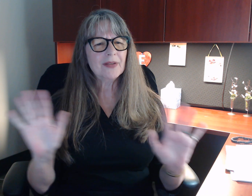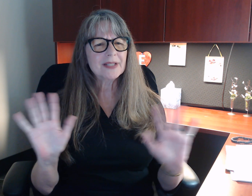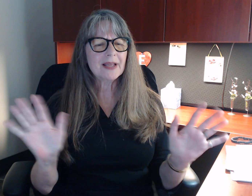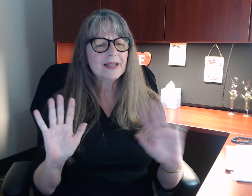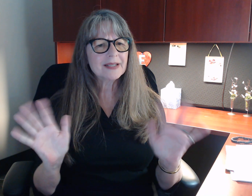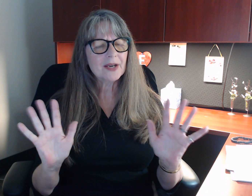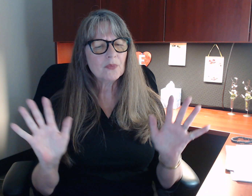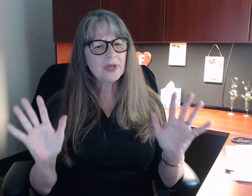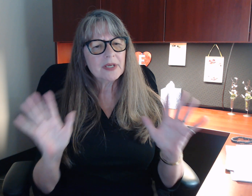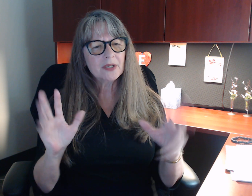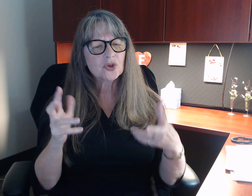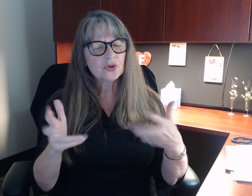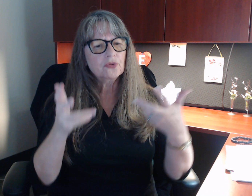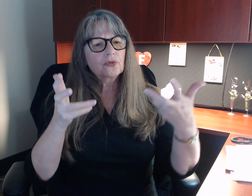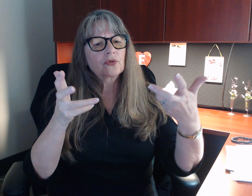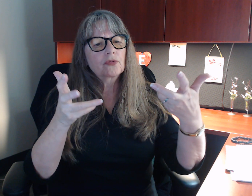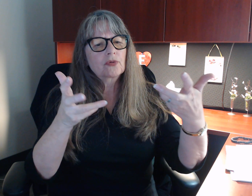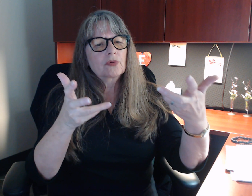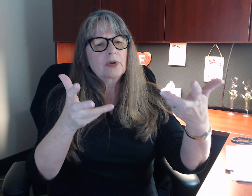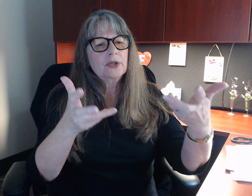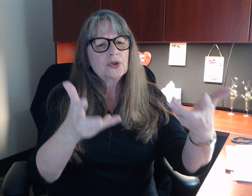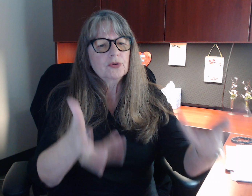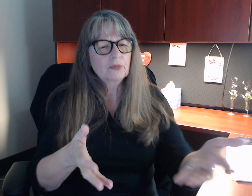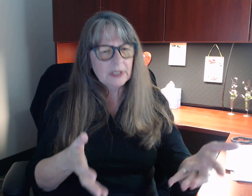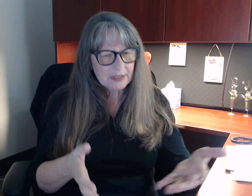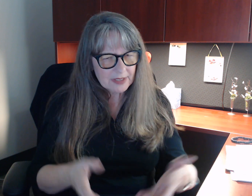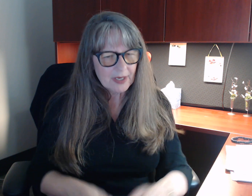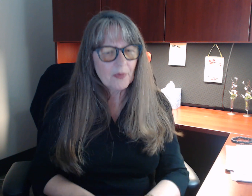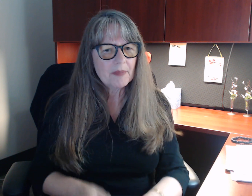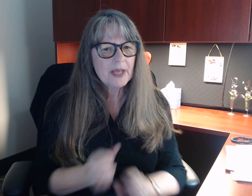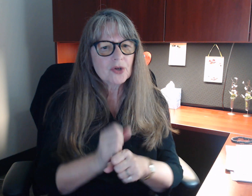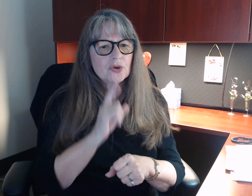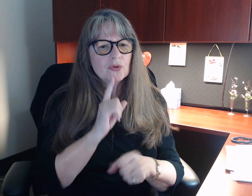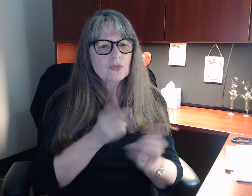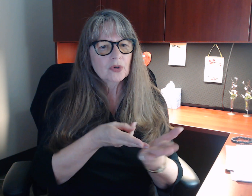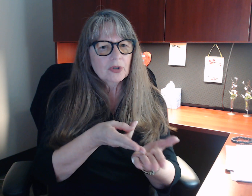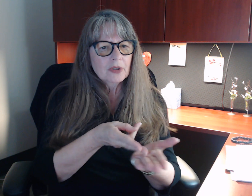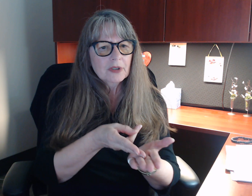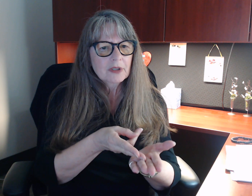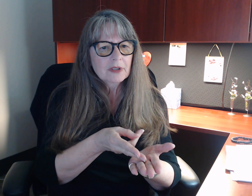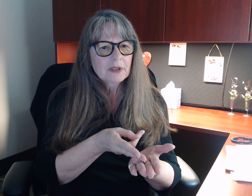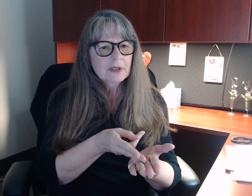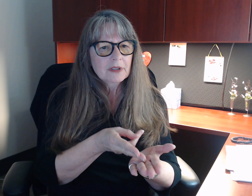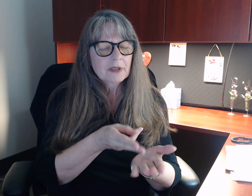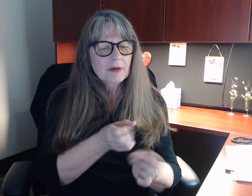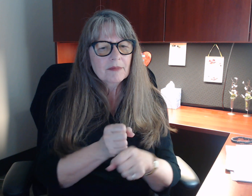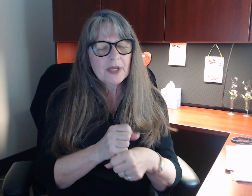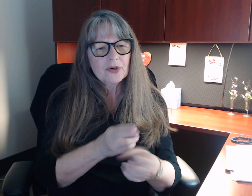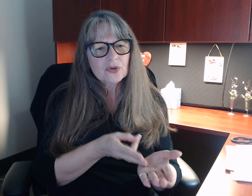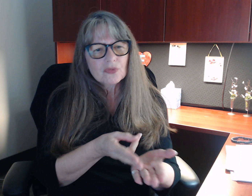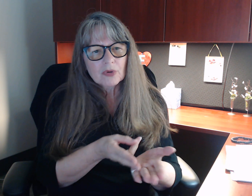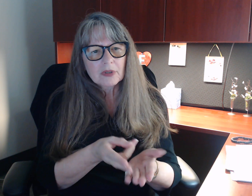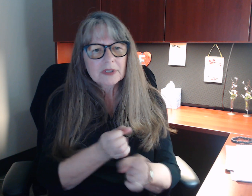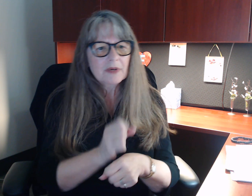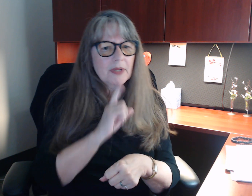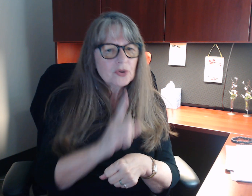not. I don't want to insure insurance. I want to make sure. Make sure instead of make